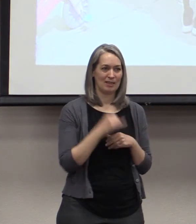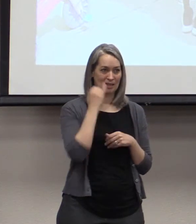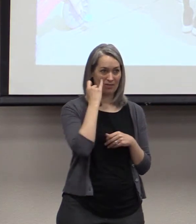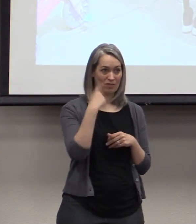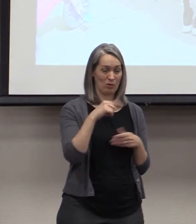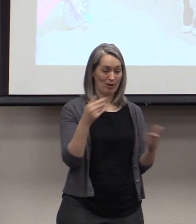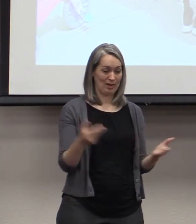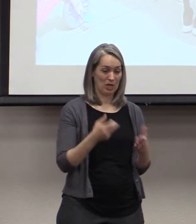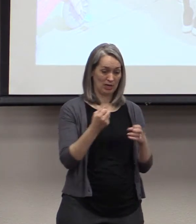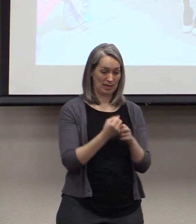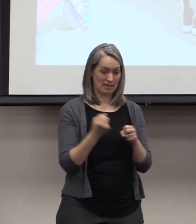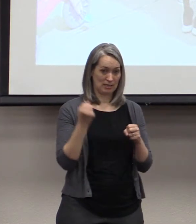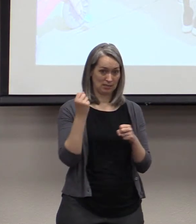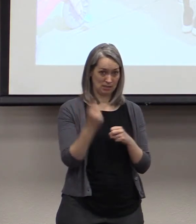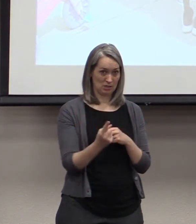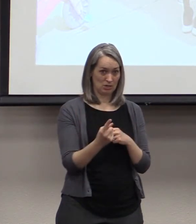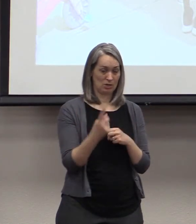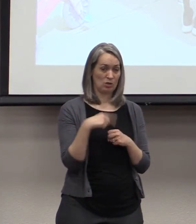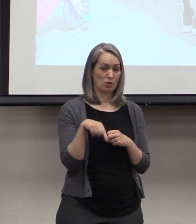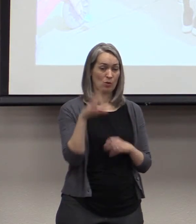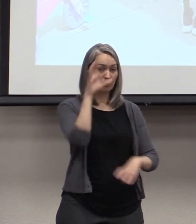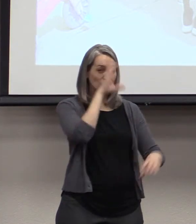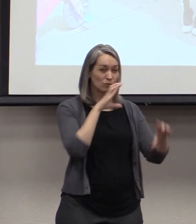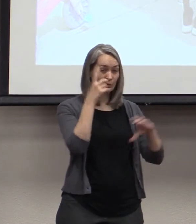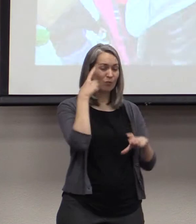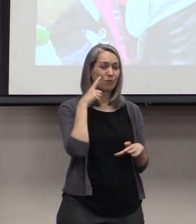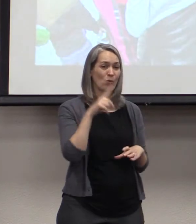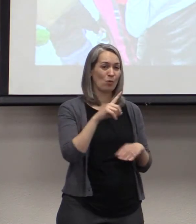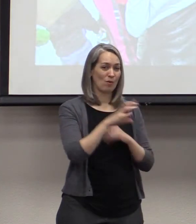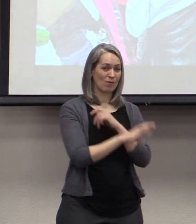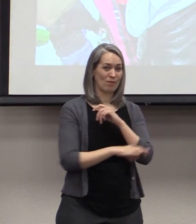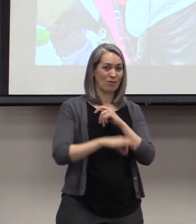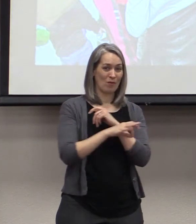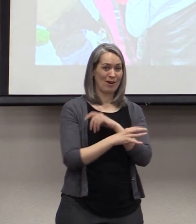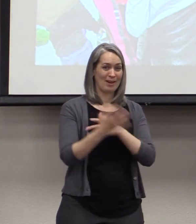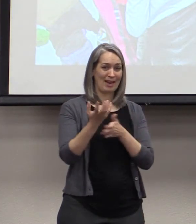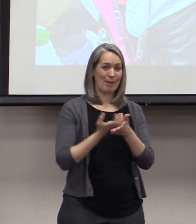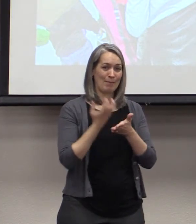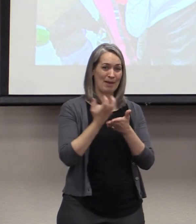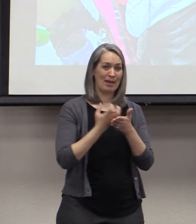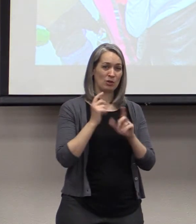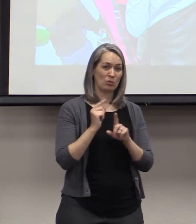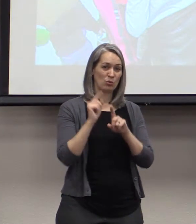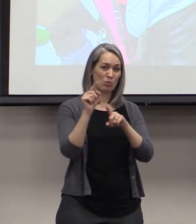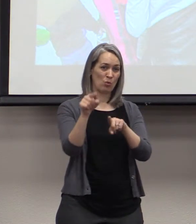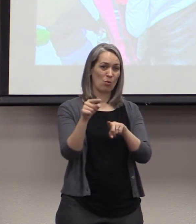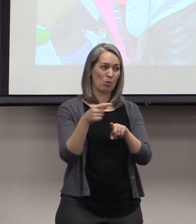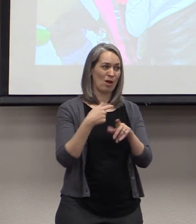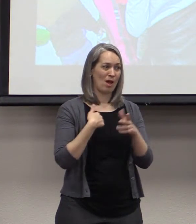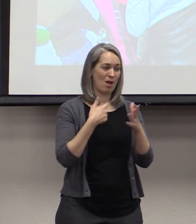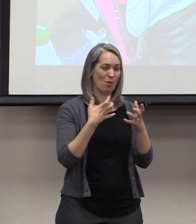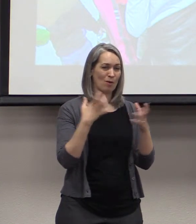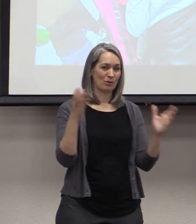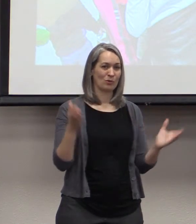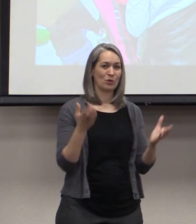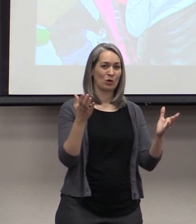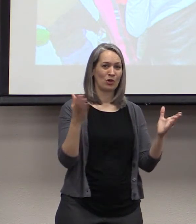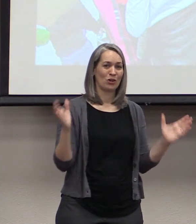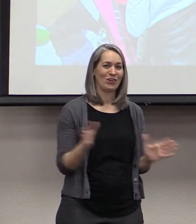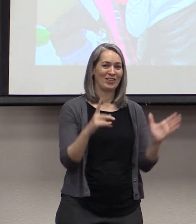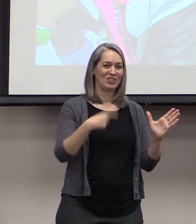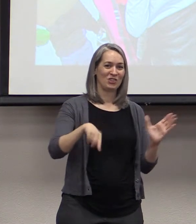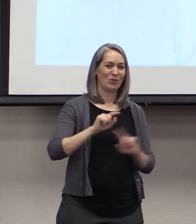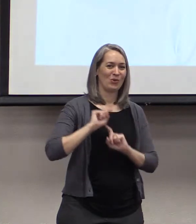are here next year and you're looking for a foreign campaign to go on, I want to encourage you to go on this.